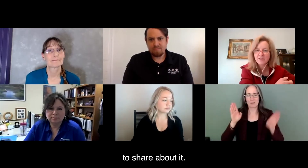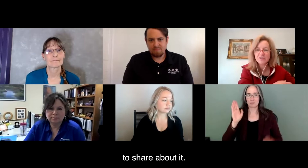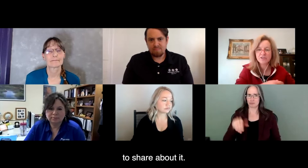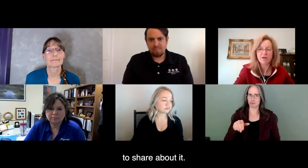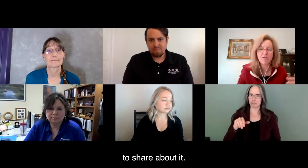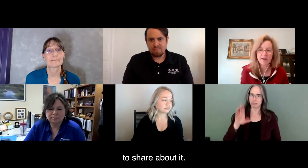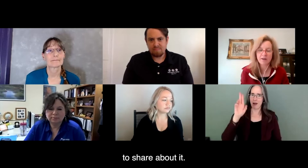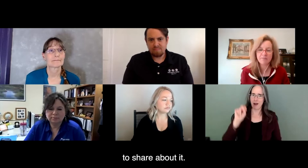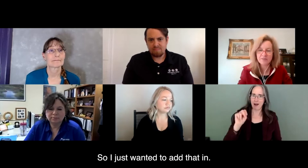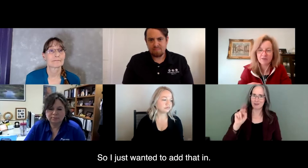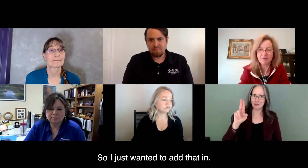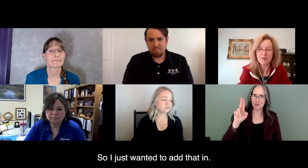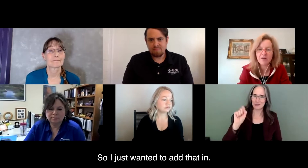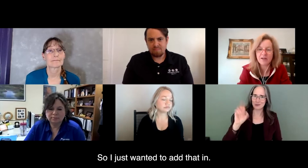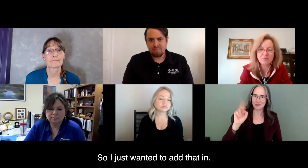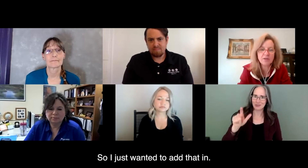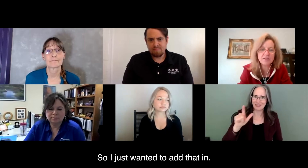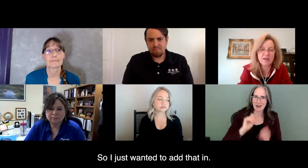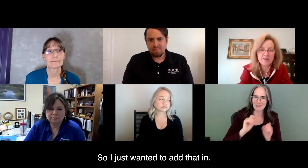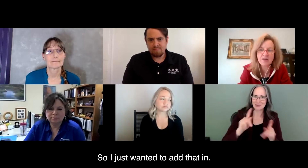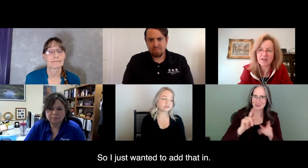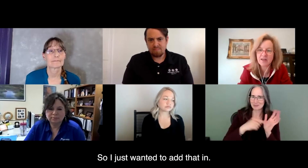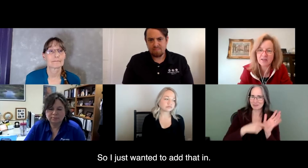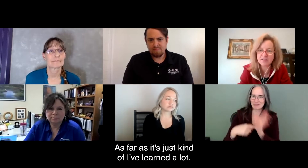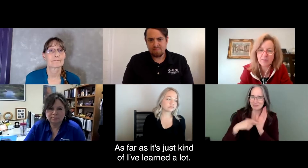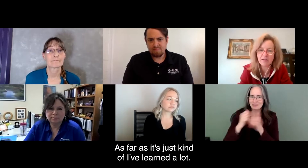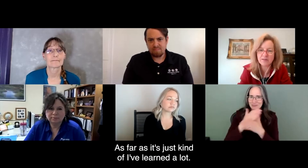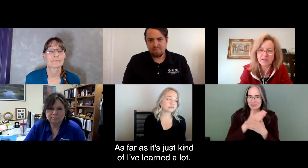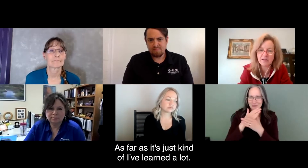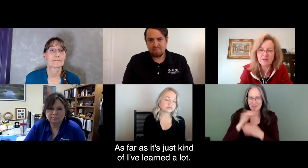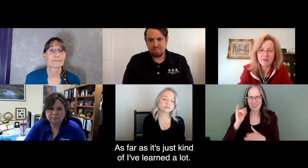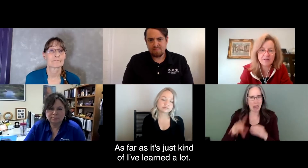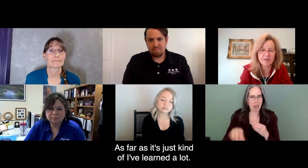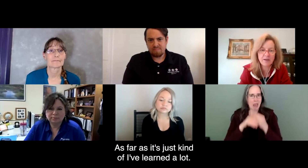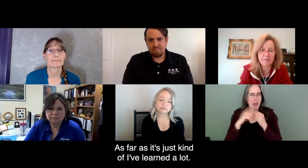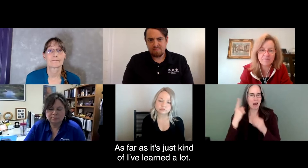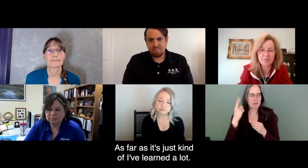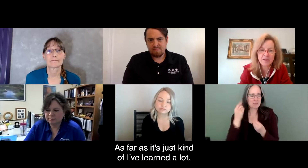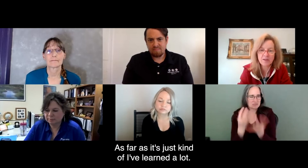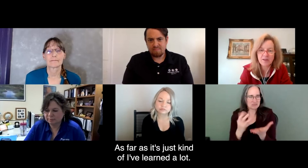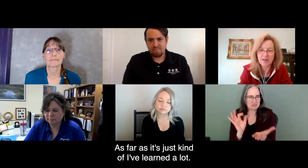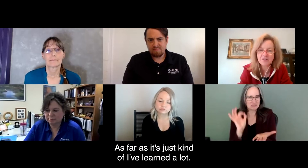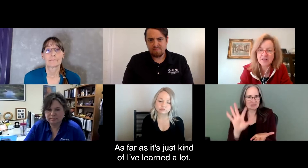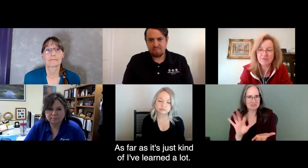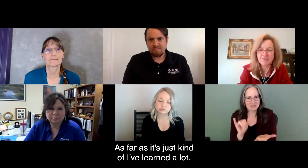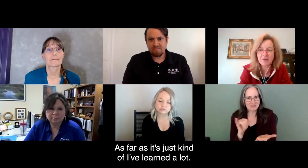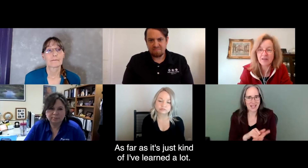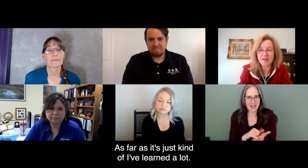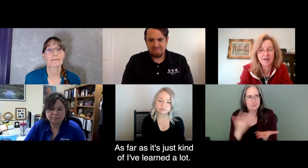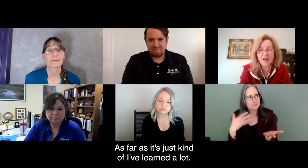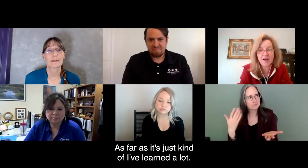opportunities to share about it. So I just wanted to add that in as well as it's just kind